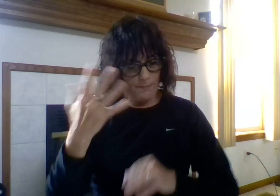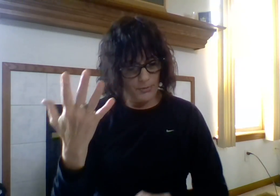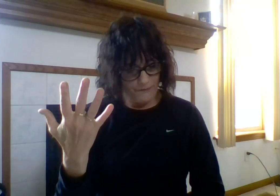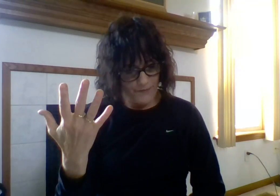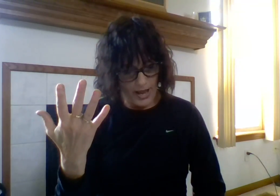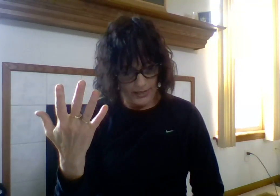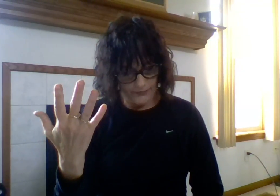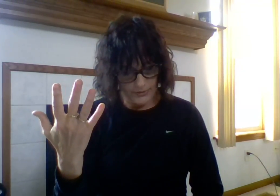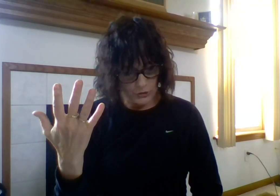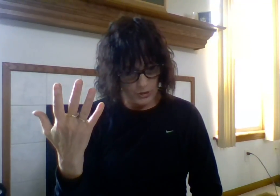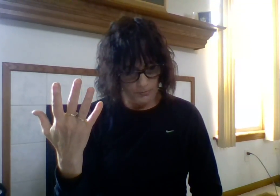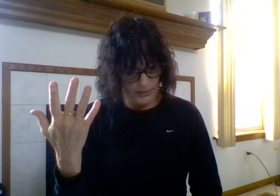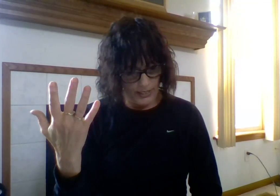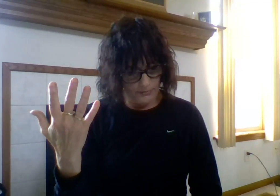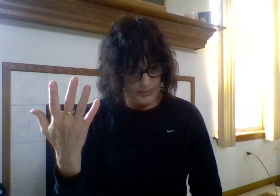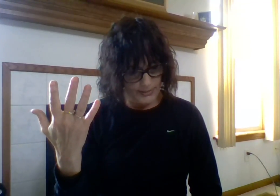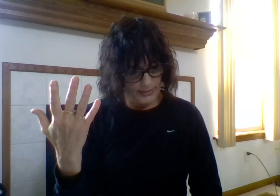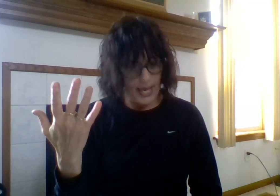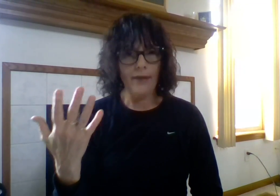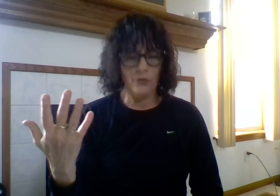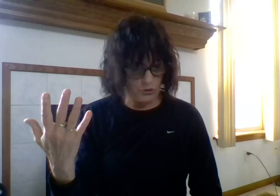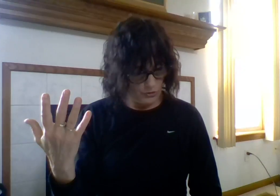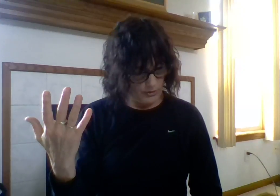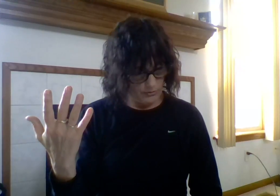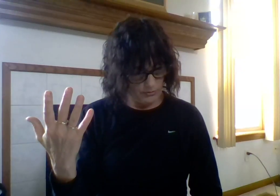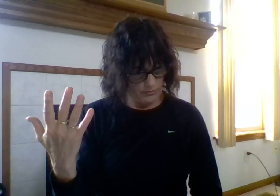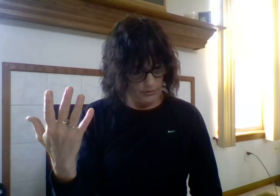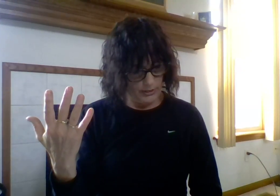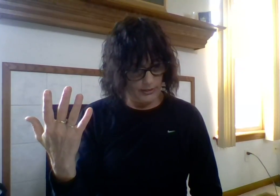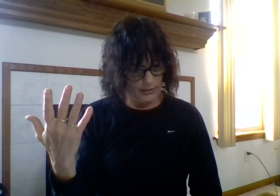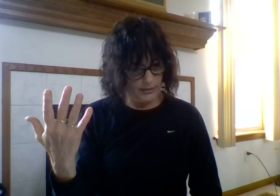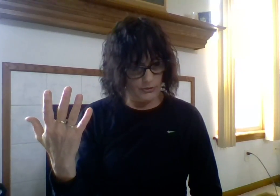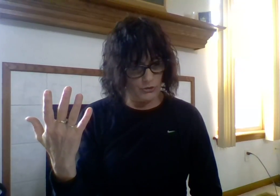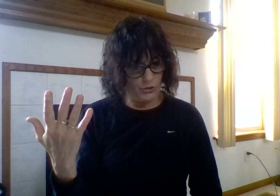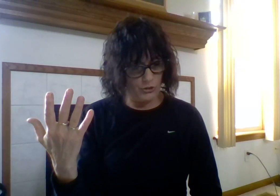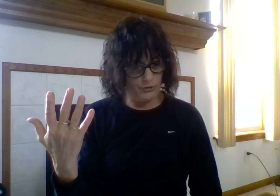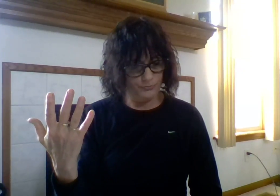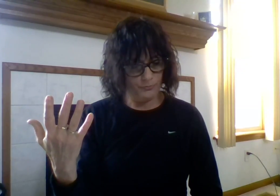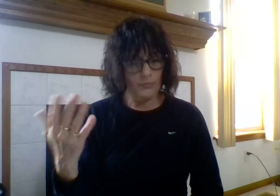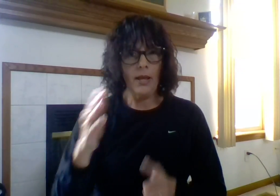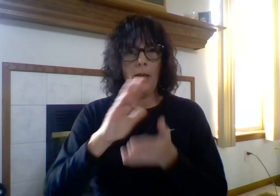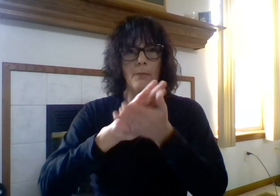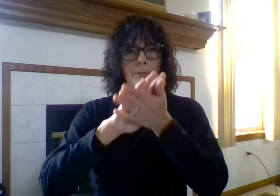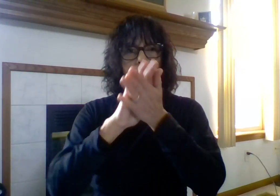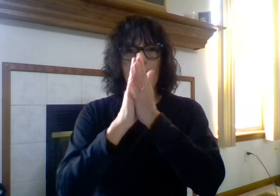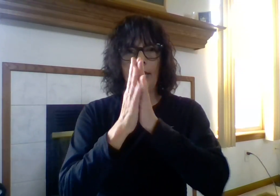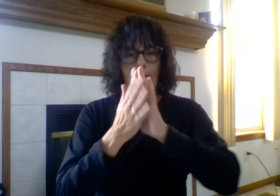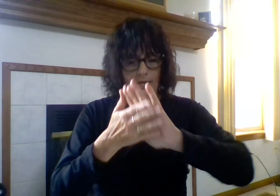Number 5, she became dizzy after he kissed her.